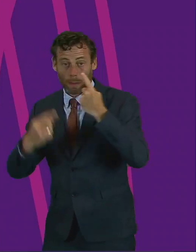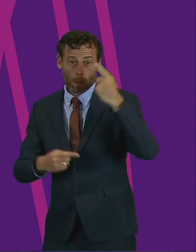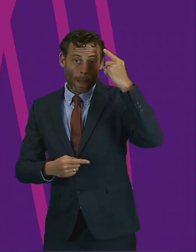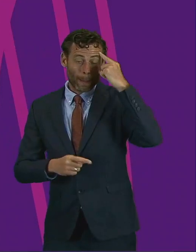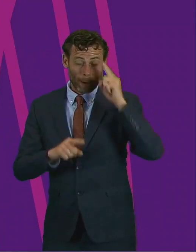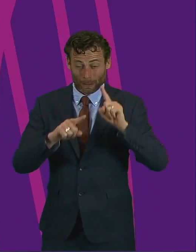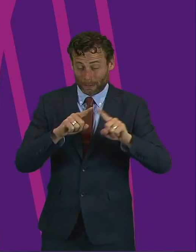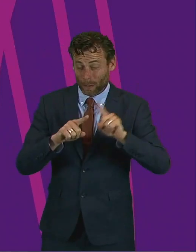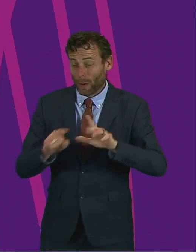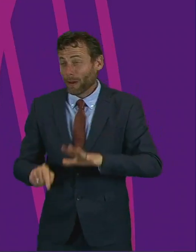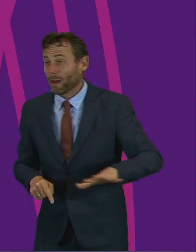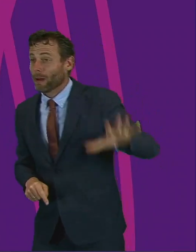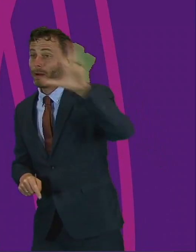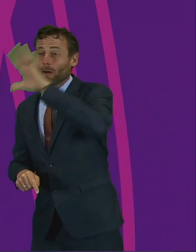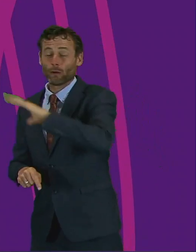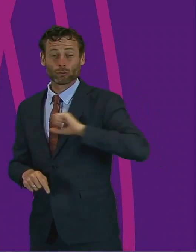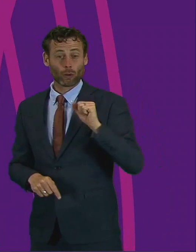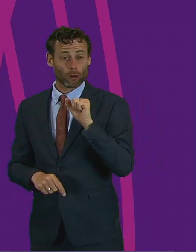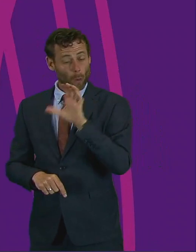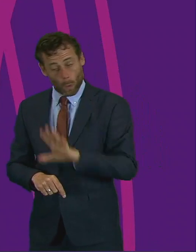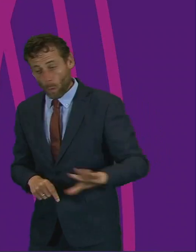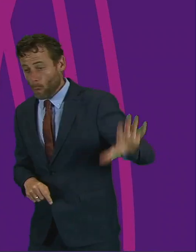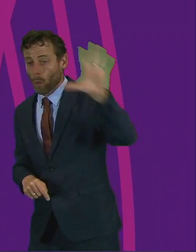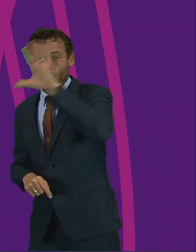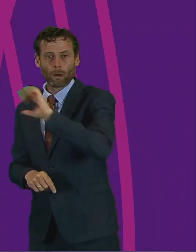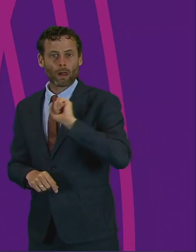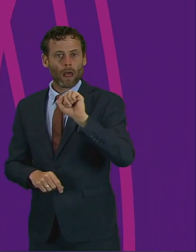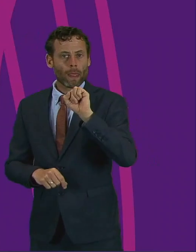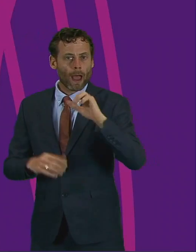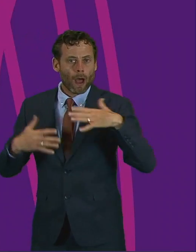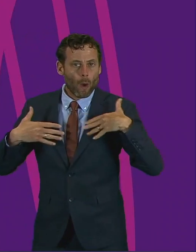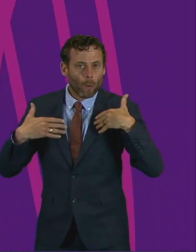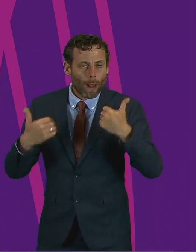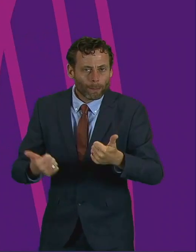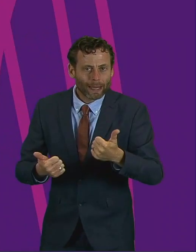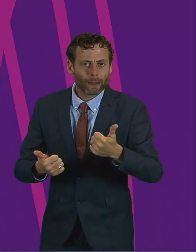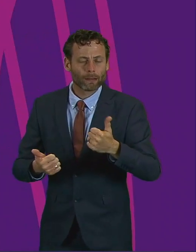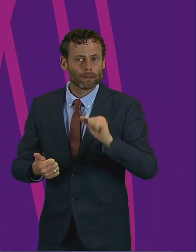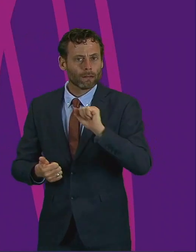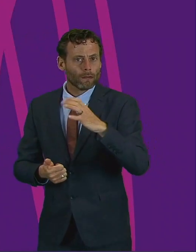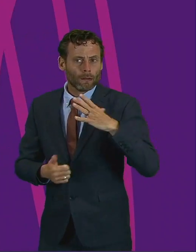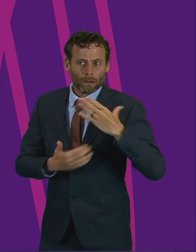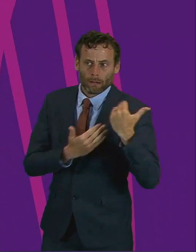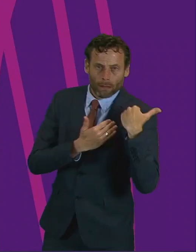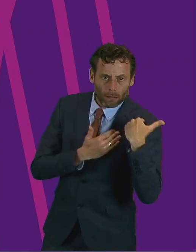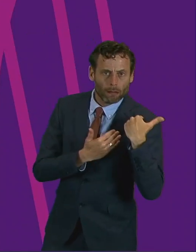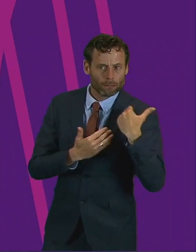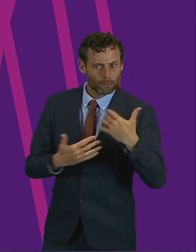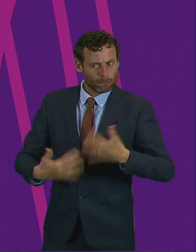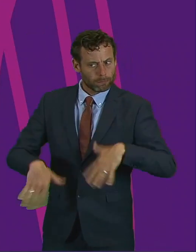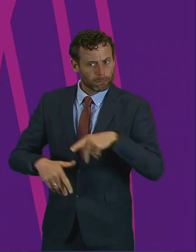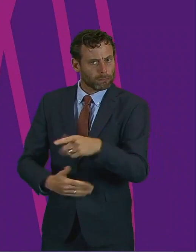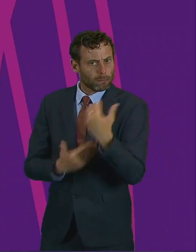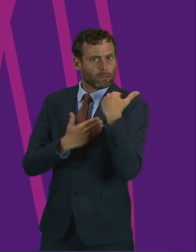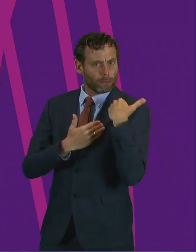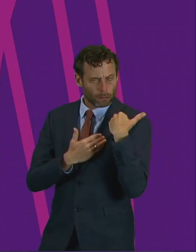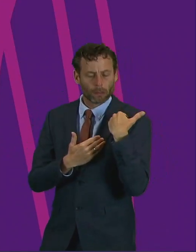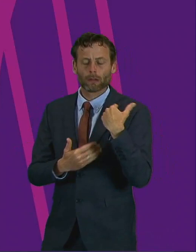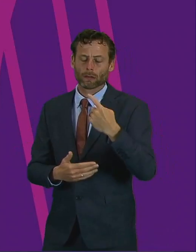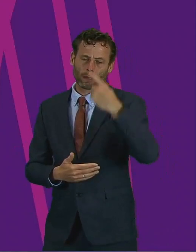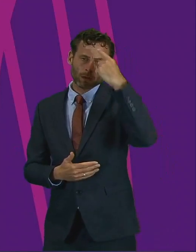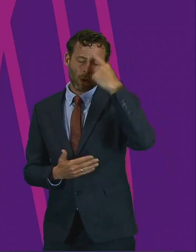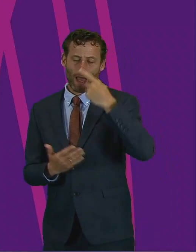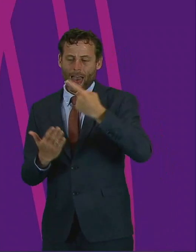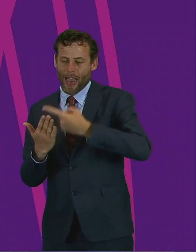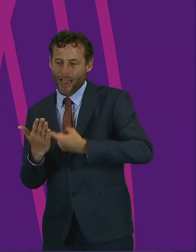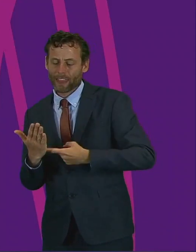person in the country. What an incredible ask of you. In the great book of the Talmud, Ethics of the Fathers,